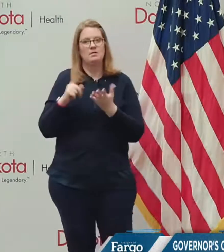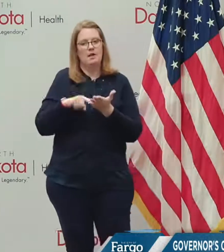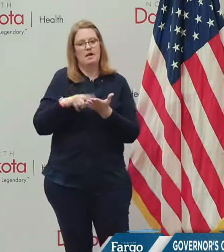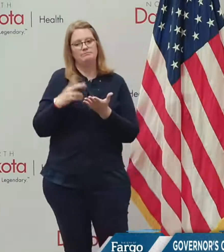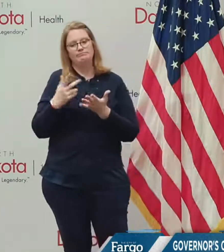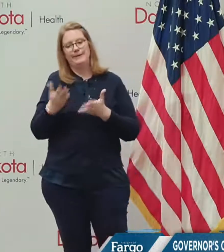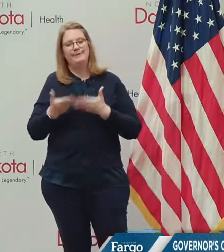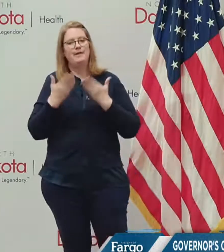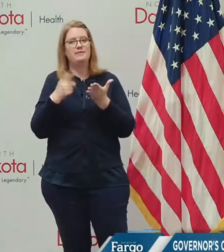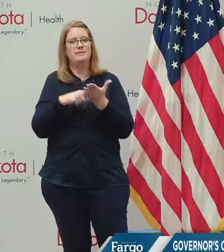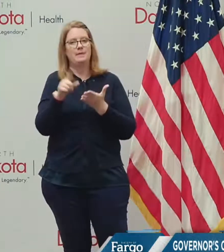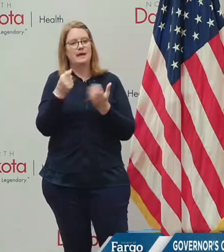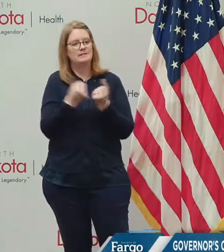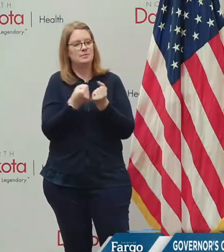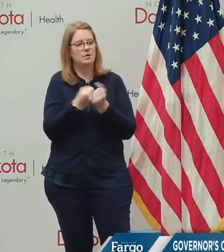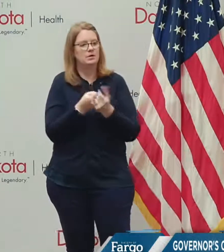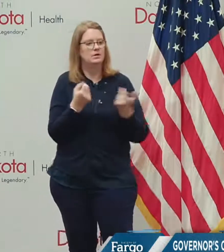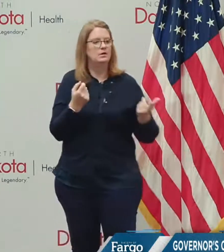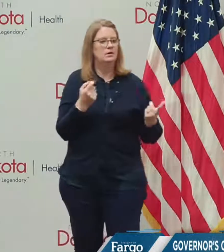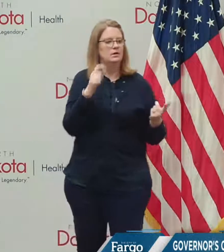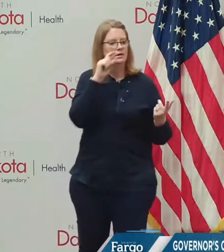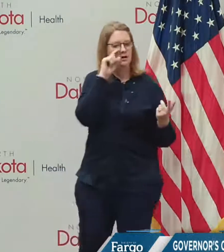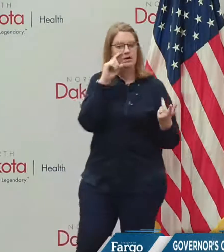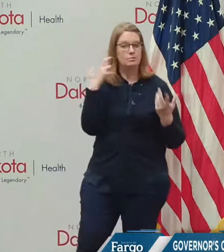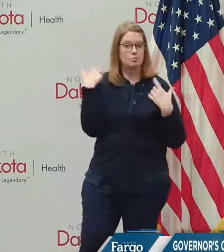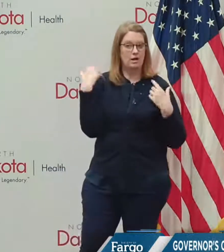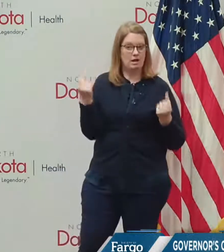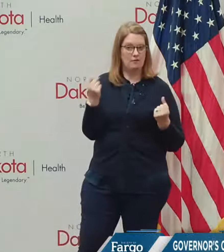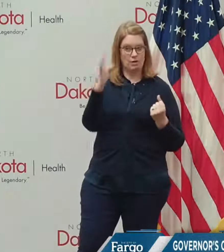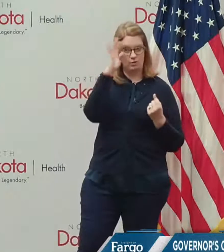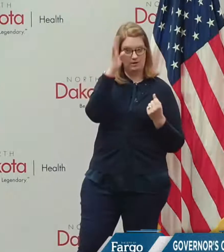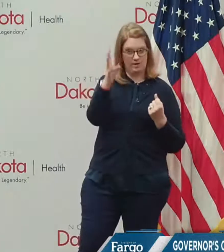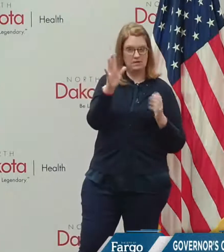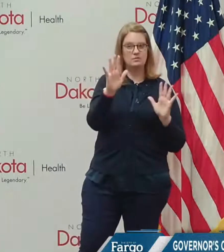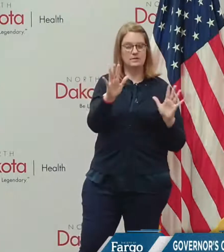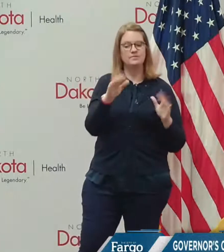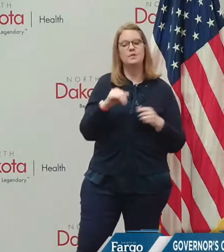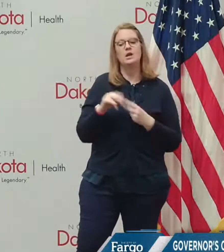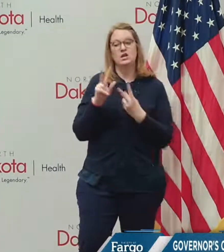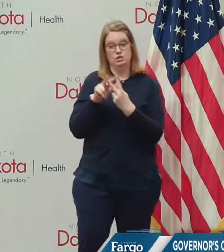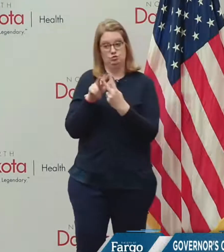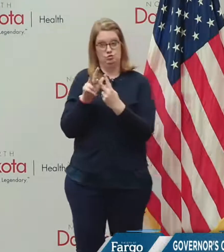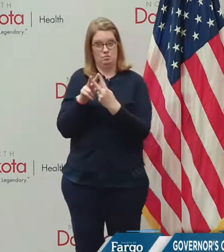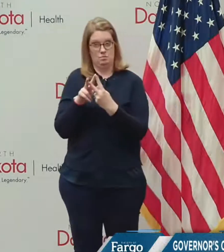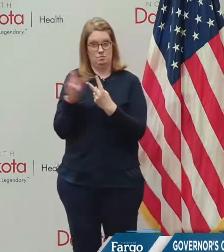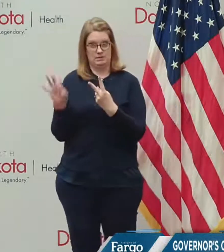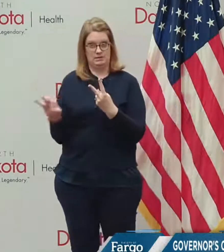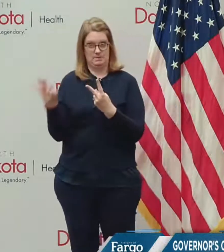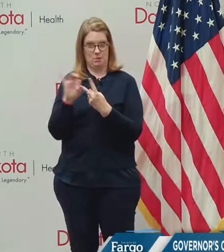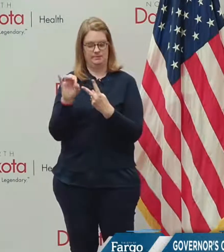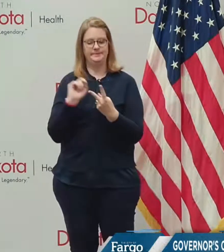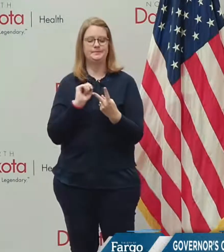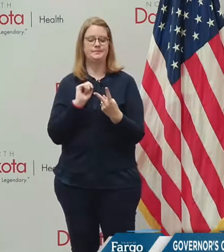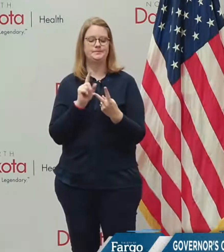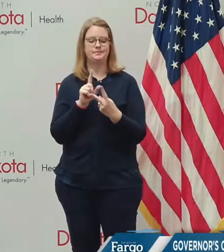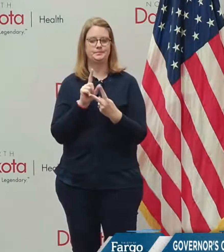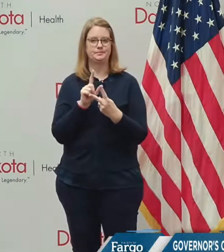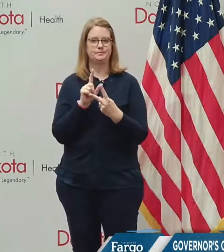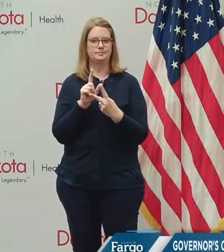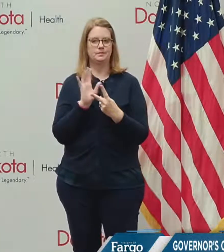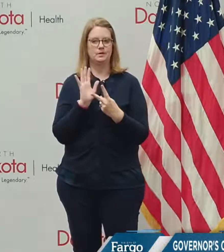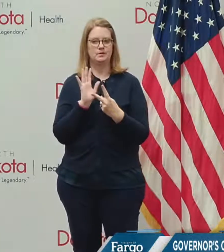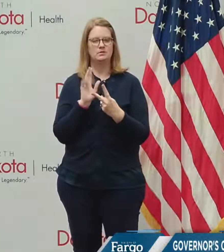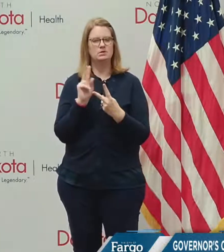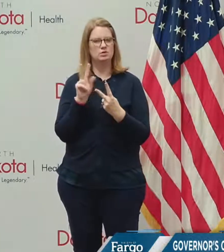That's it on Recovery Reinvented. Now I want to talk about 2 other things that are super important. One is I want to share there are